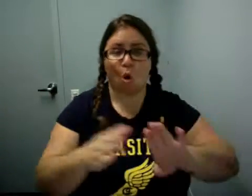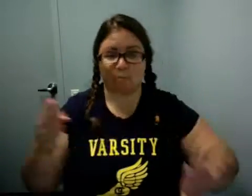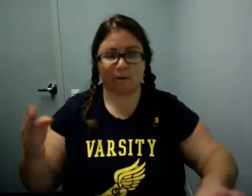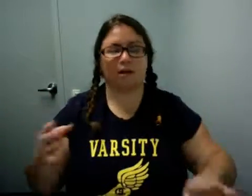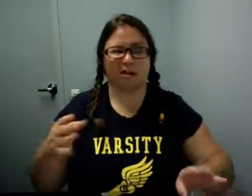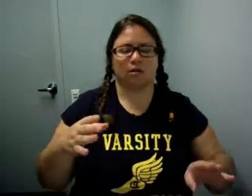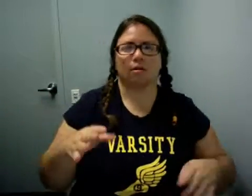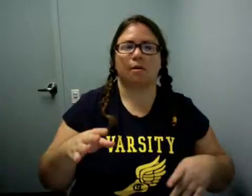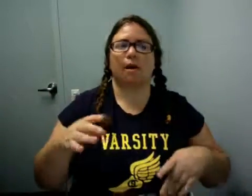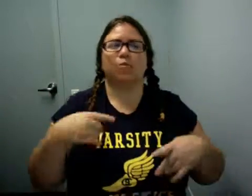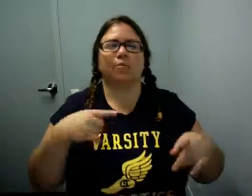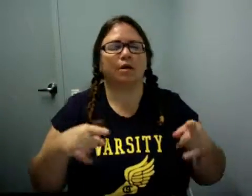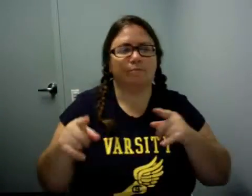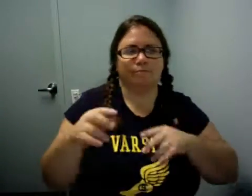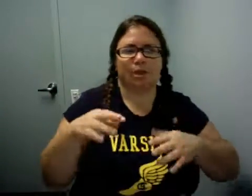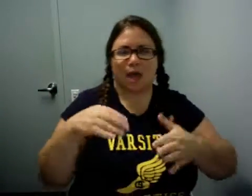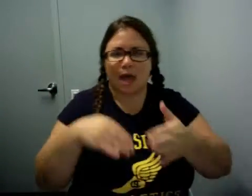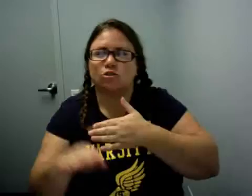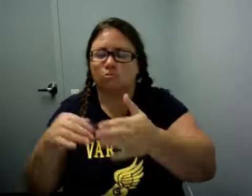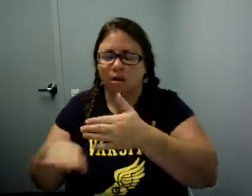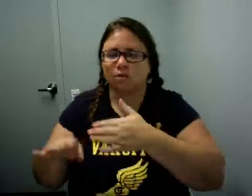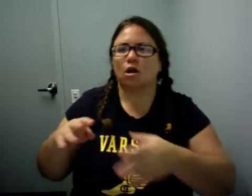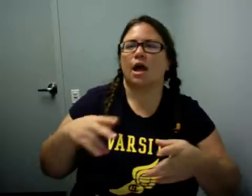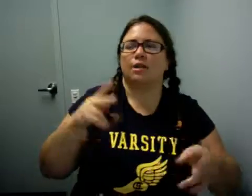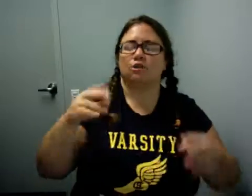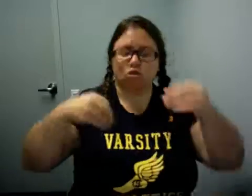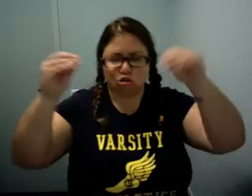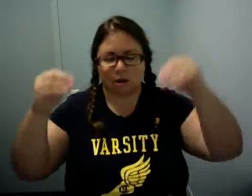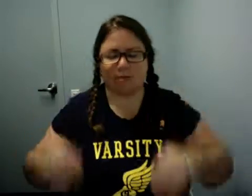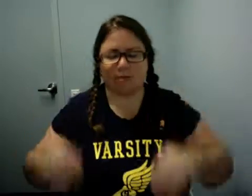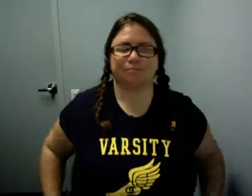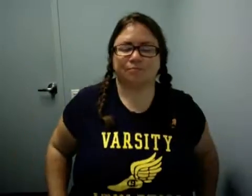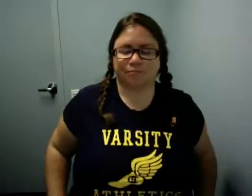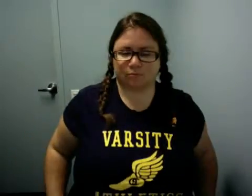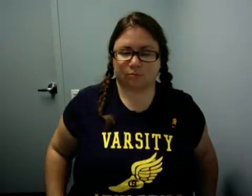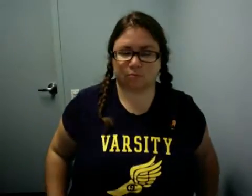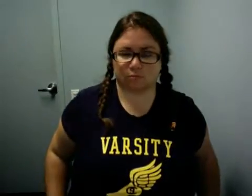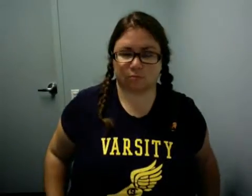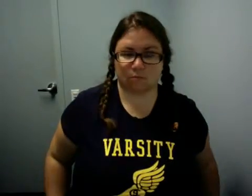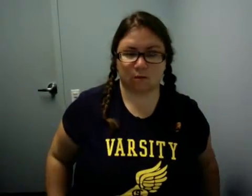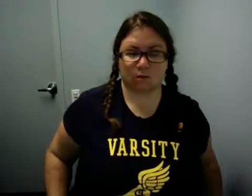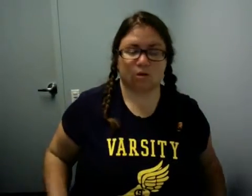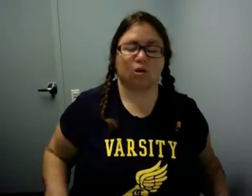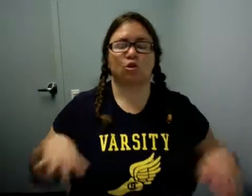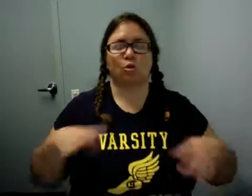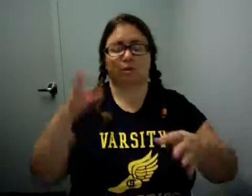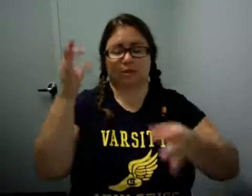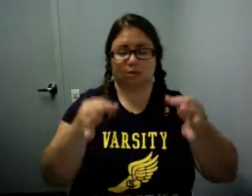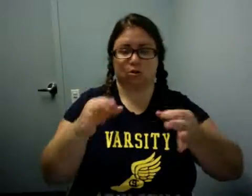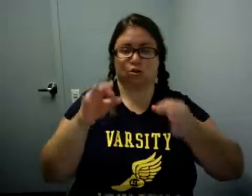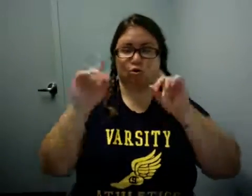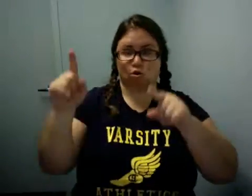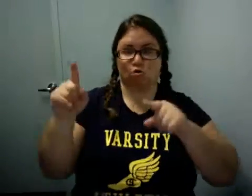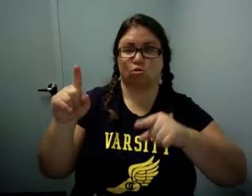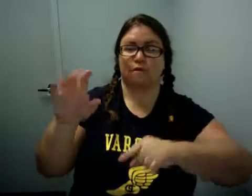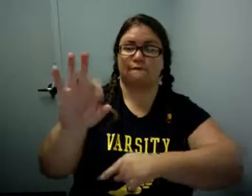extravagant. So we decided to go down to the falls. So